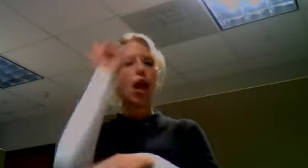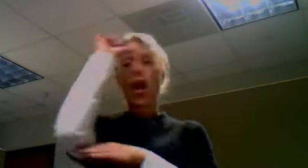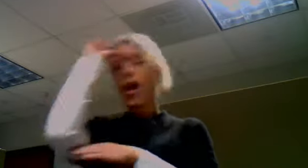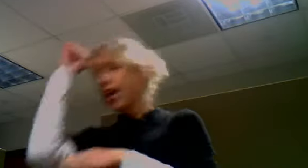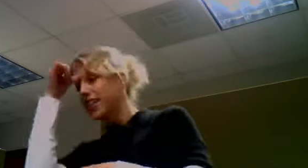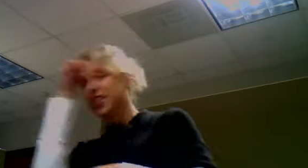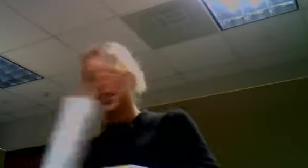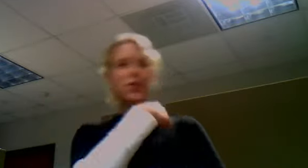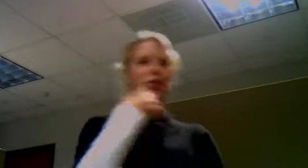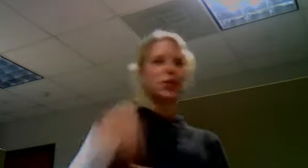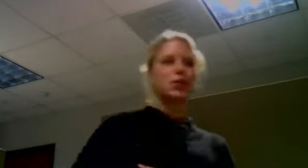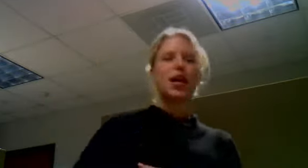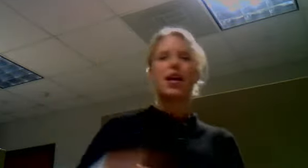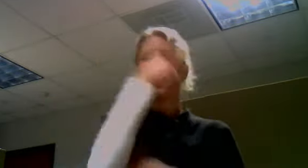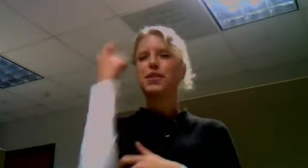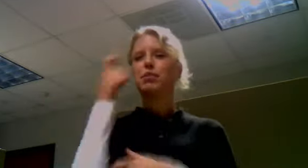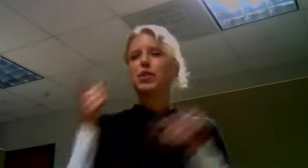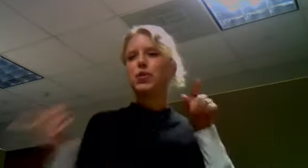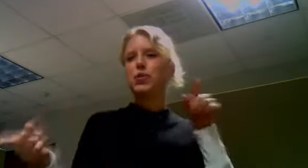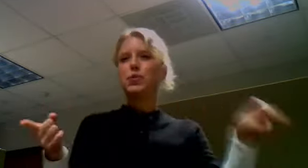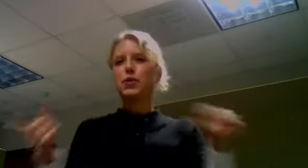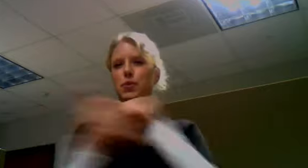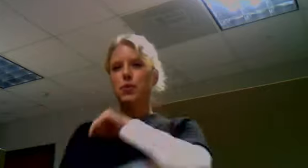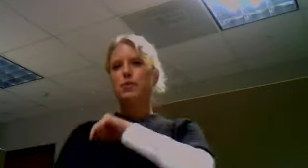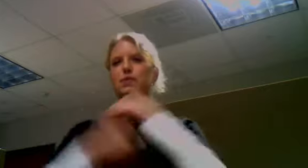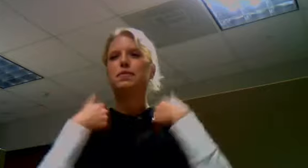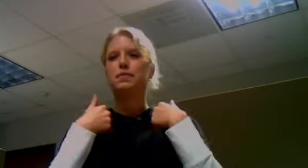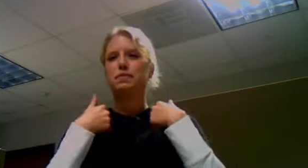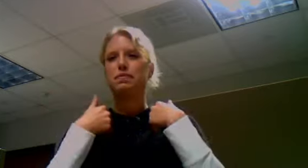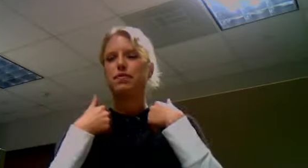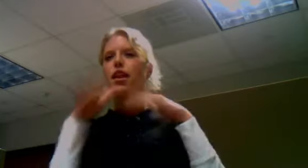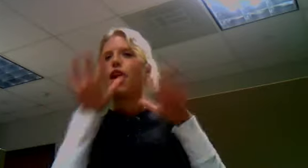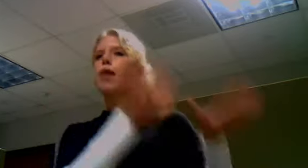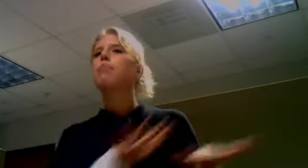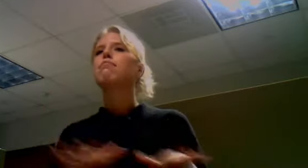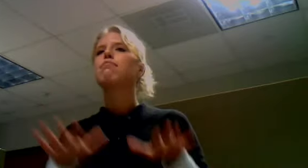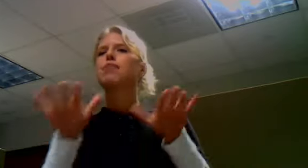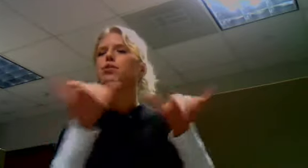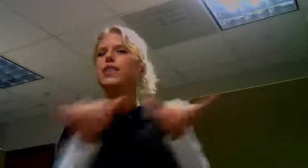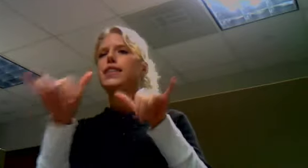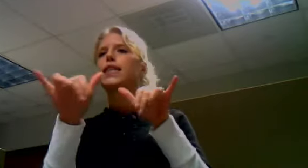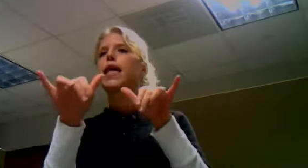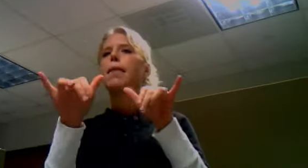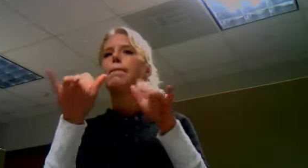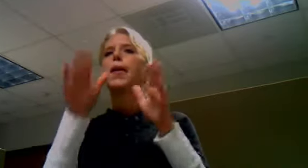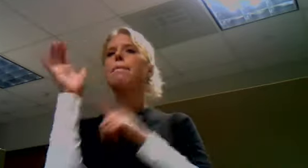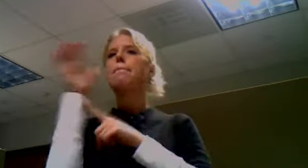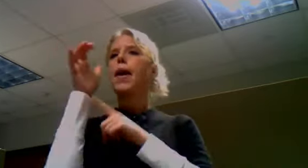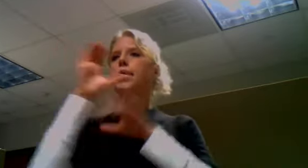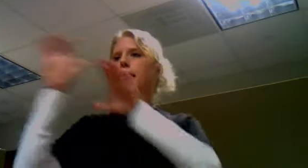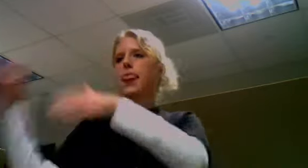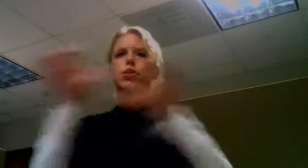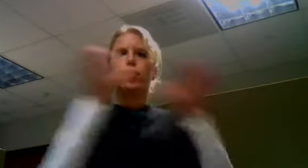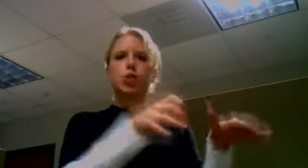That's because the two countries have about the same population size, but the more natural comparison is actually